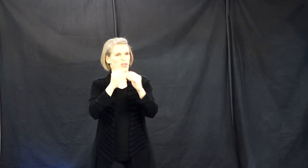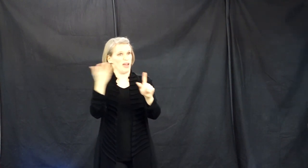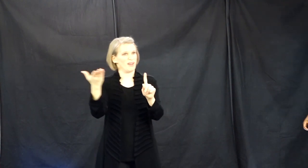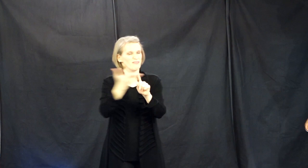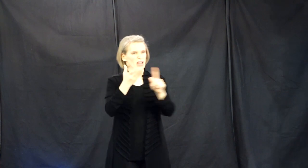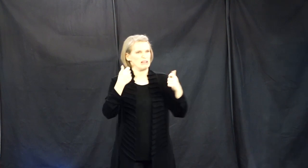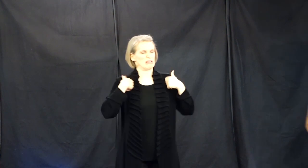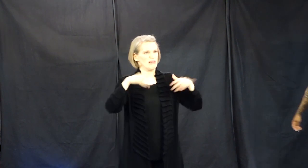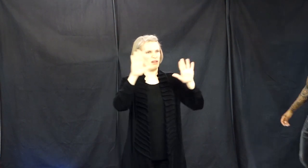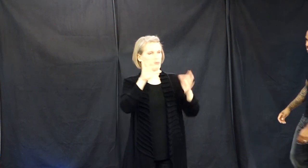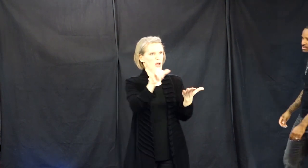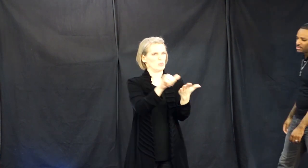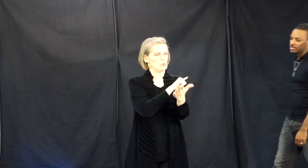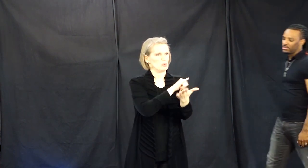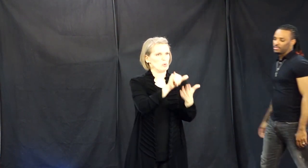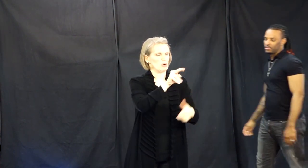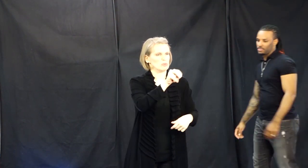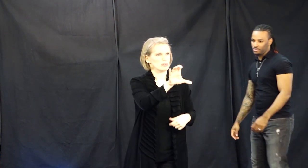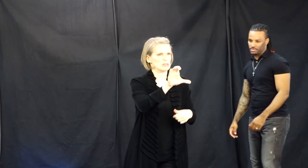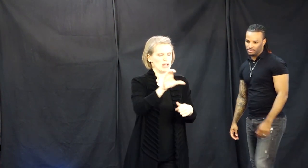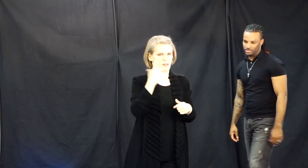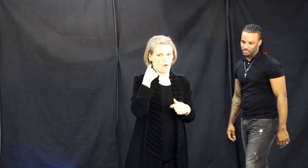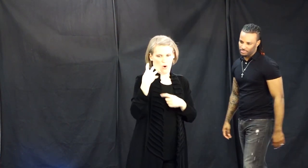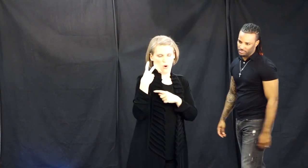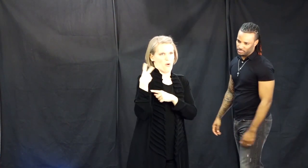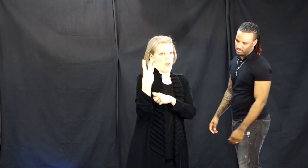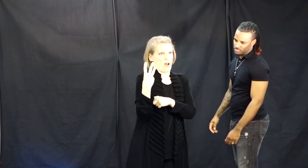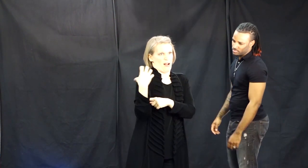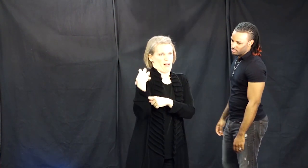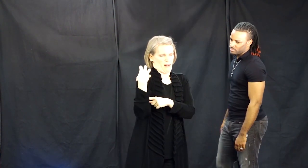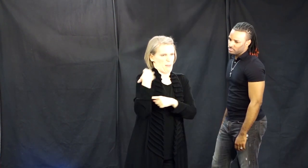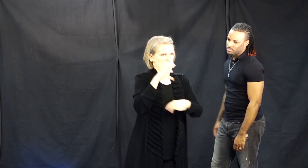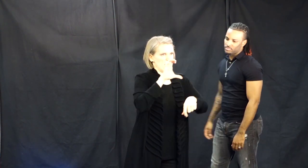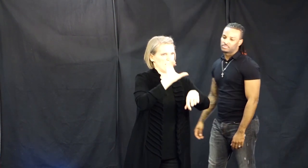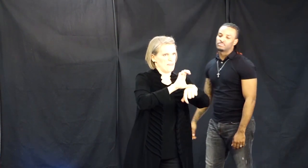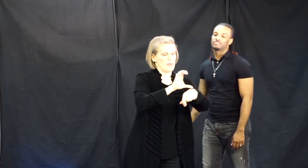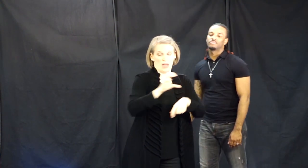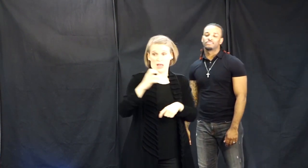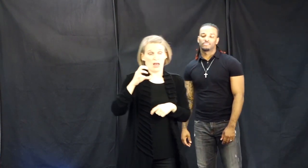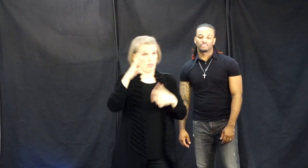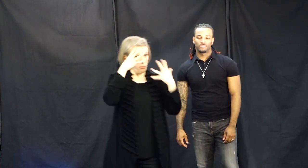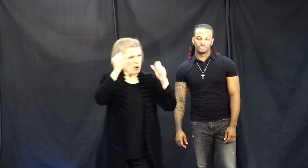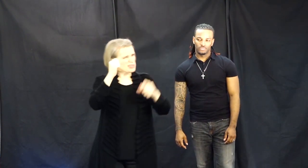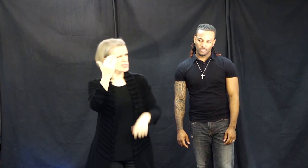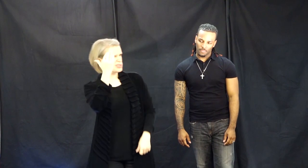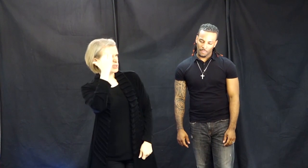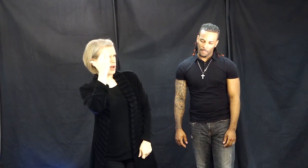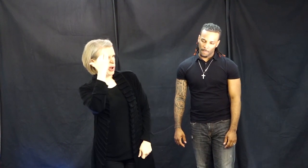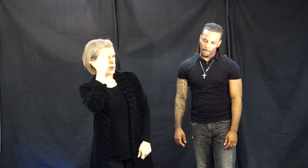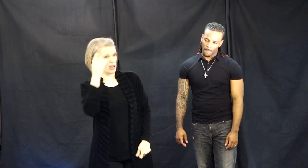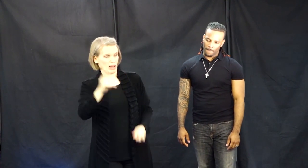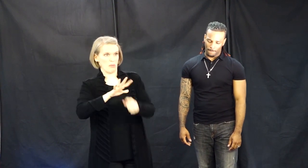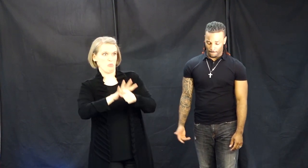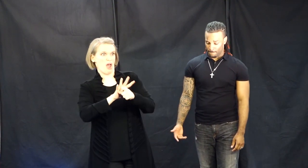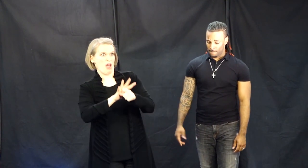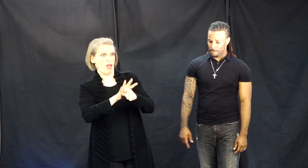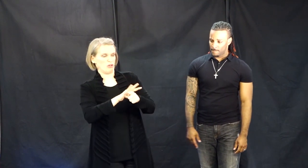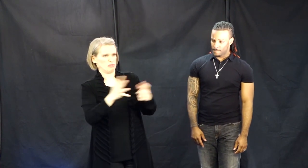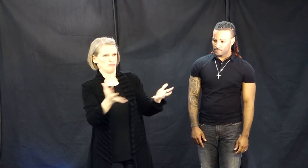City down the river? Alexander Hamilton. Did Washington know about the dinner? Was there presidential pressure to deliver? Alexander